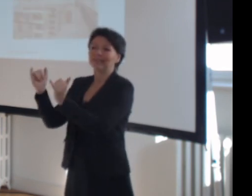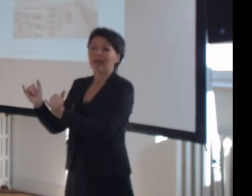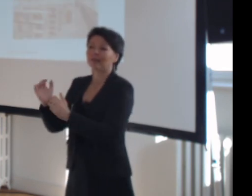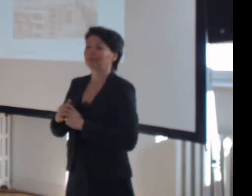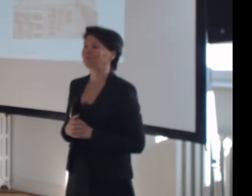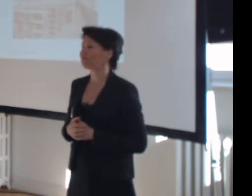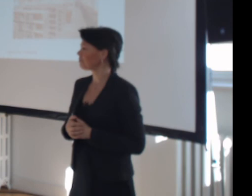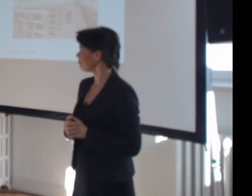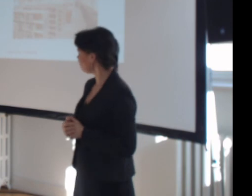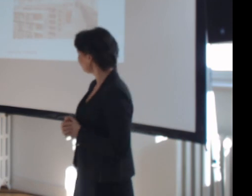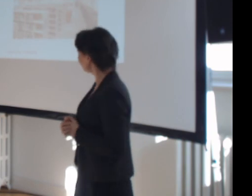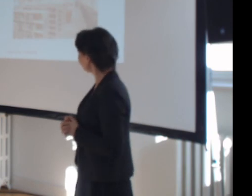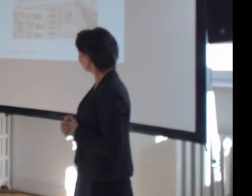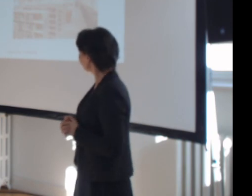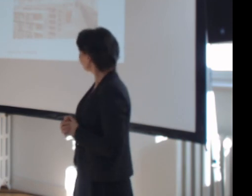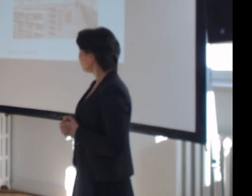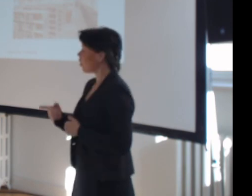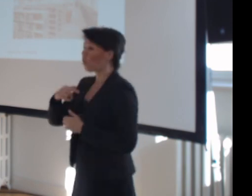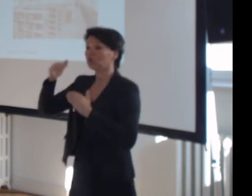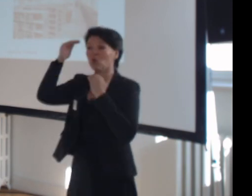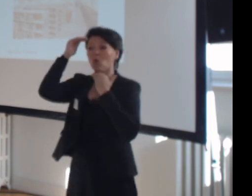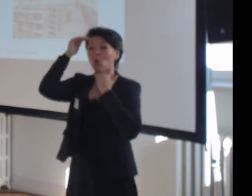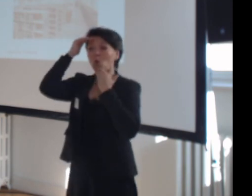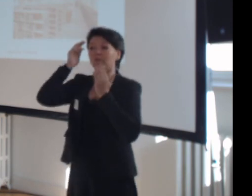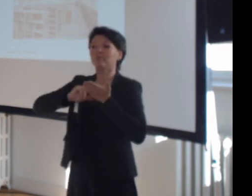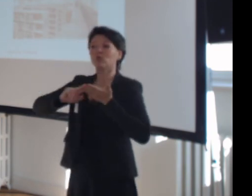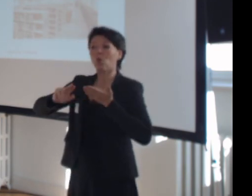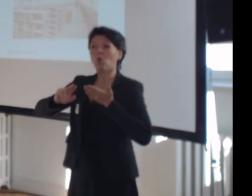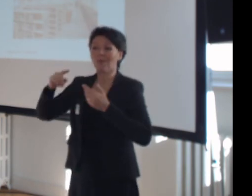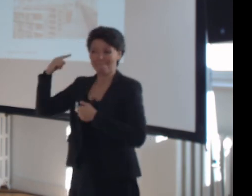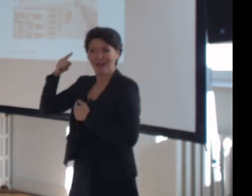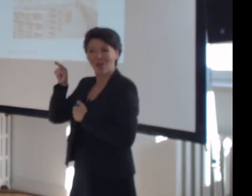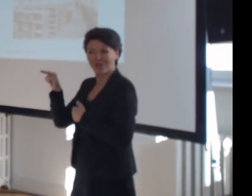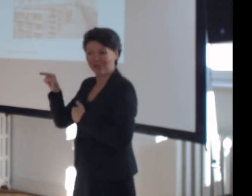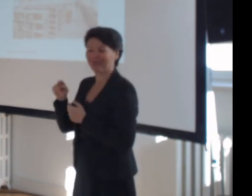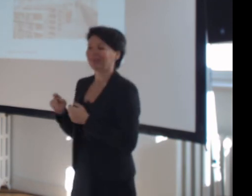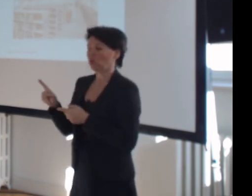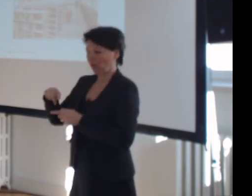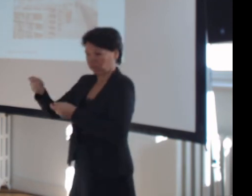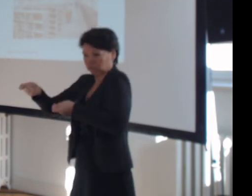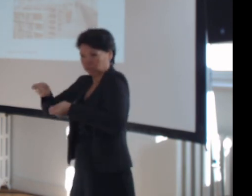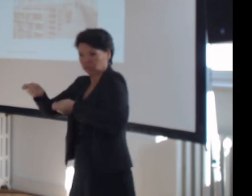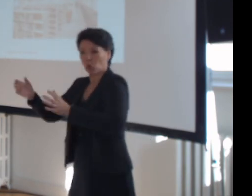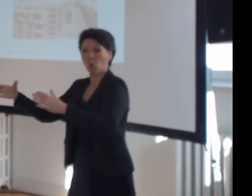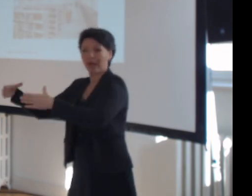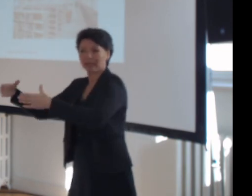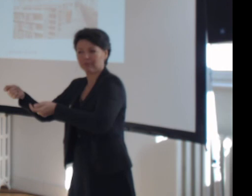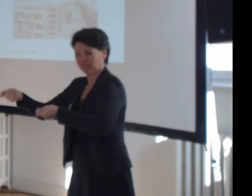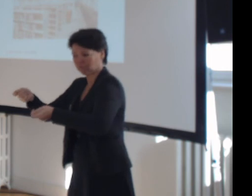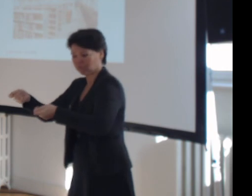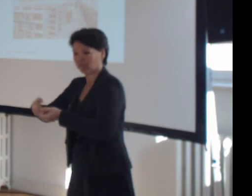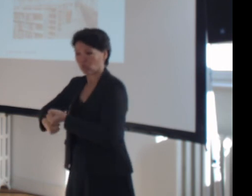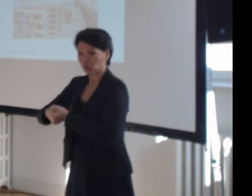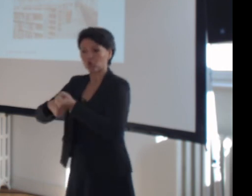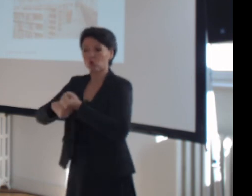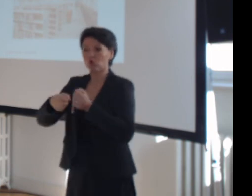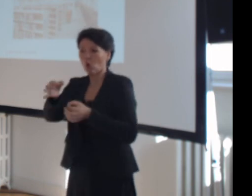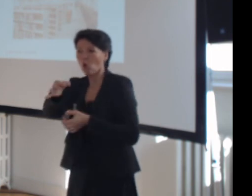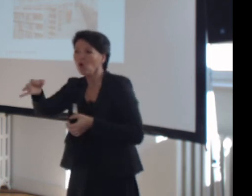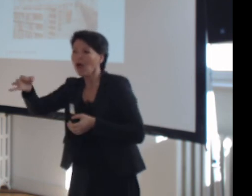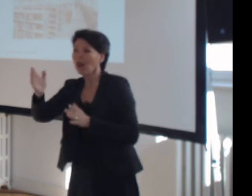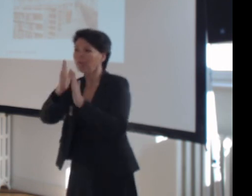In our head office, also situated in Mechelen, we, as I said, manage this whole collection. We give support to the local